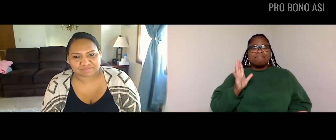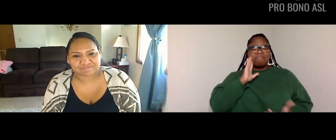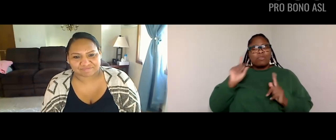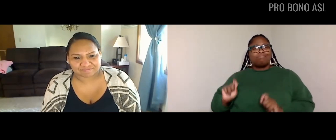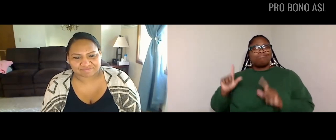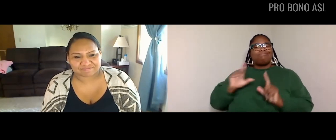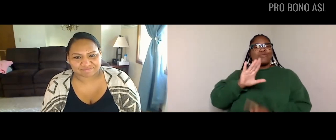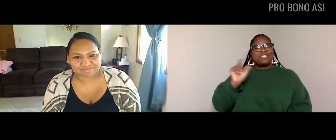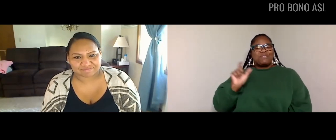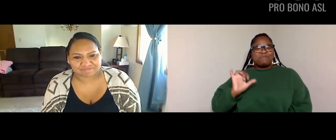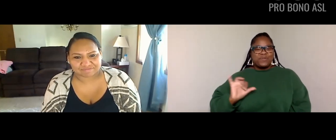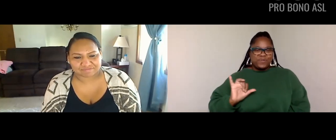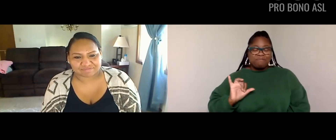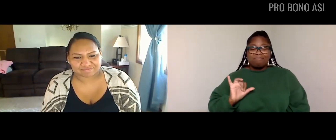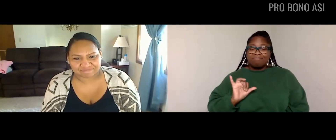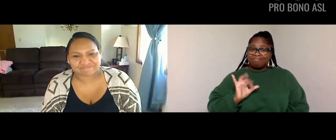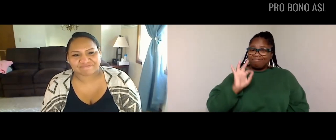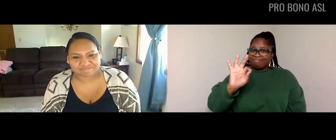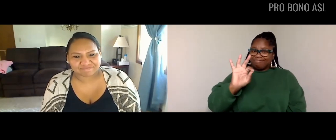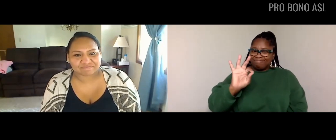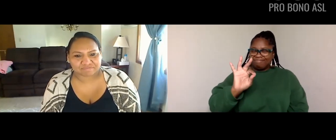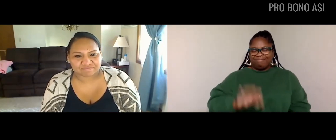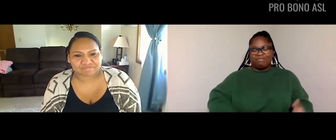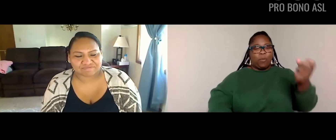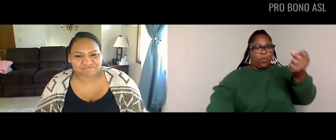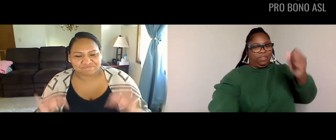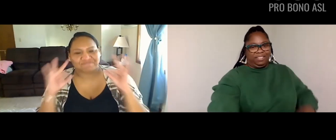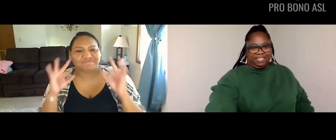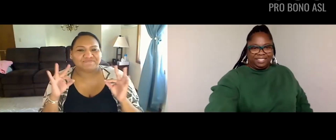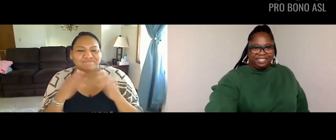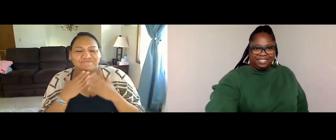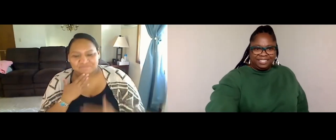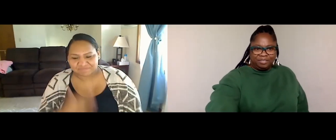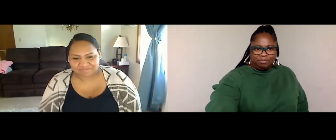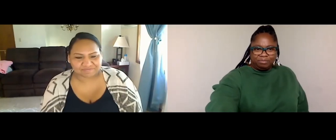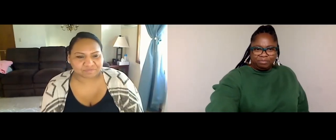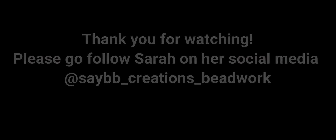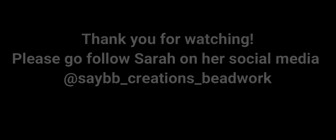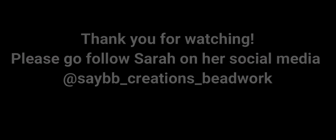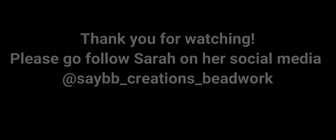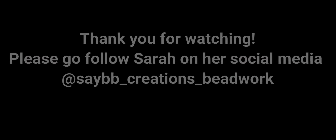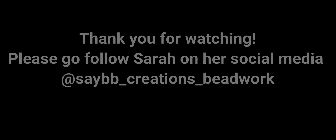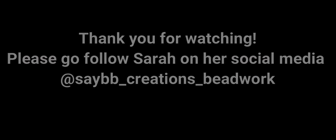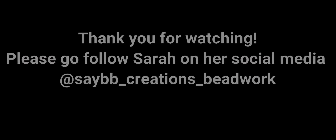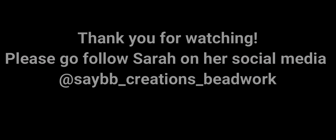a lot from you already in this short period of time, and we will post all of this on Instagram also. Thank you.